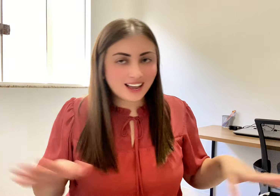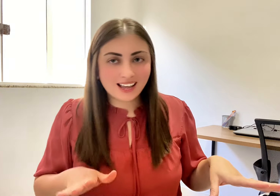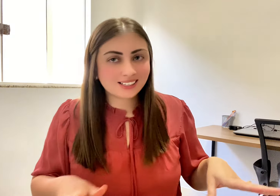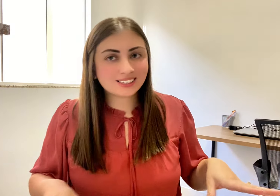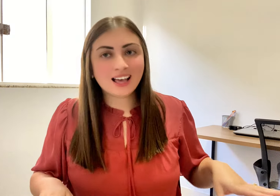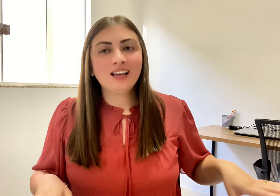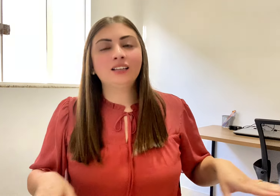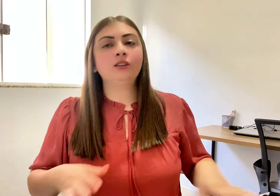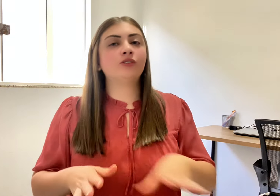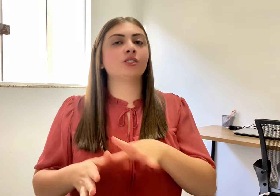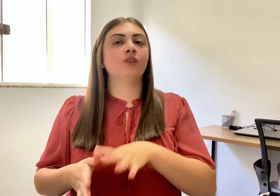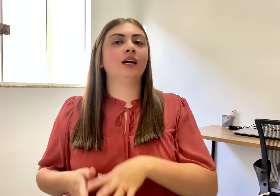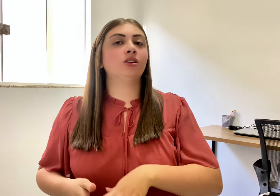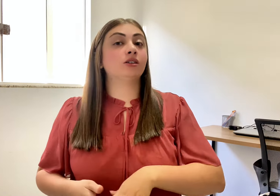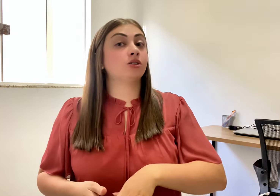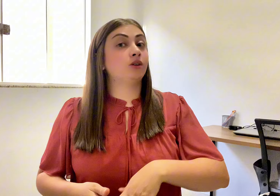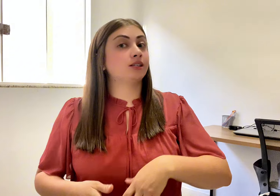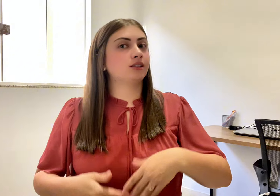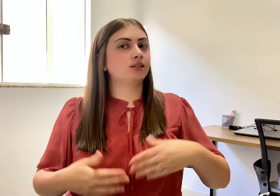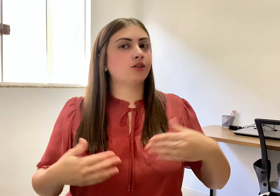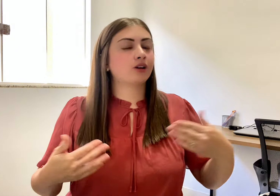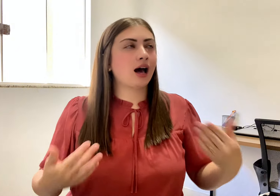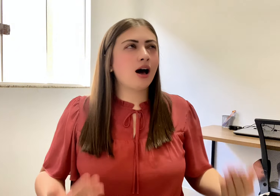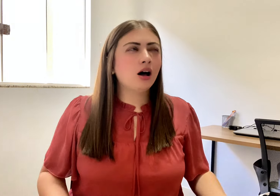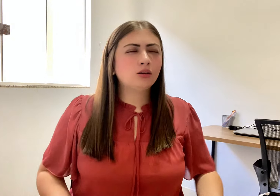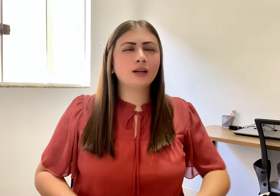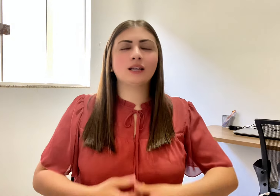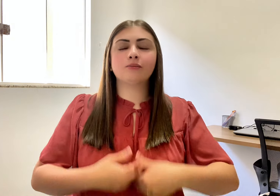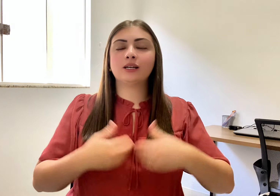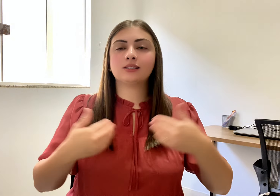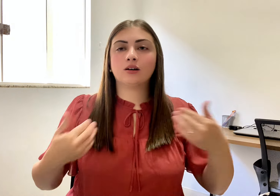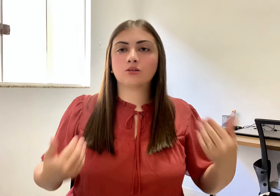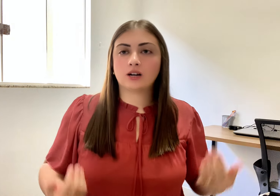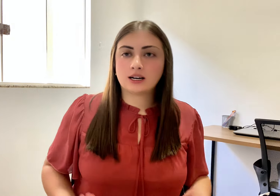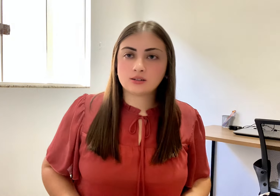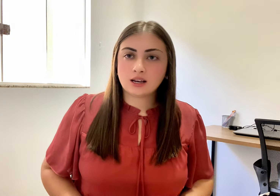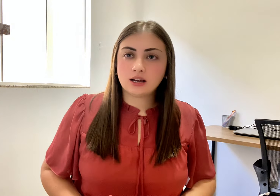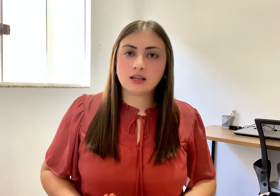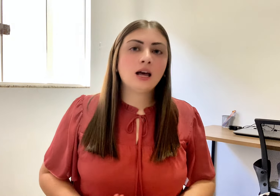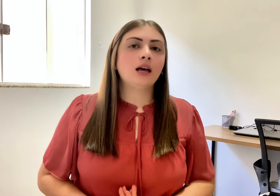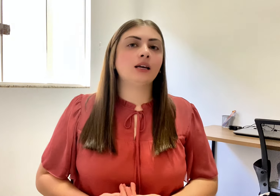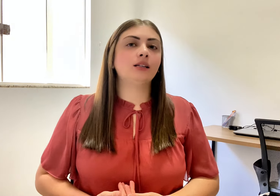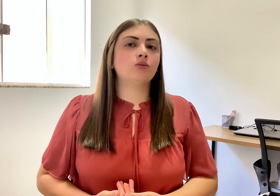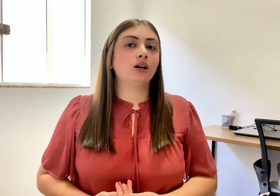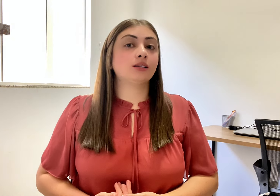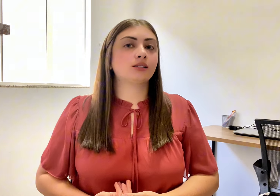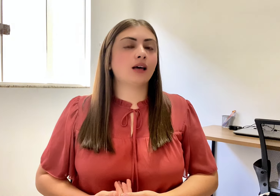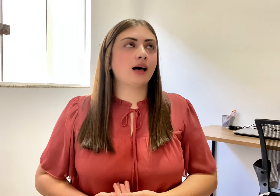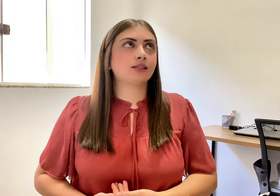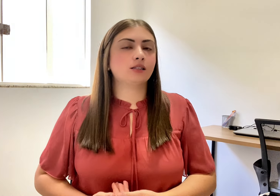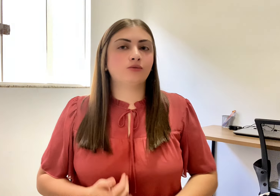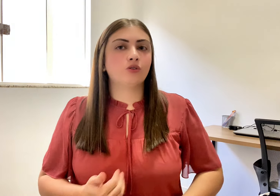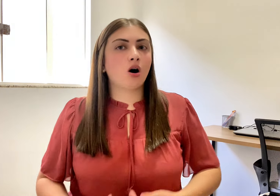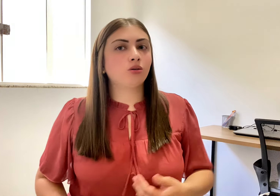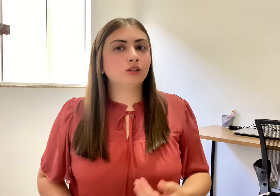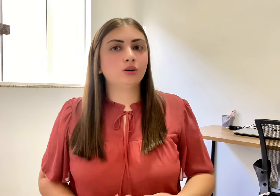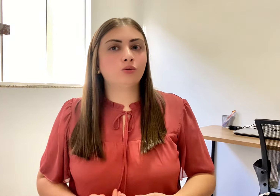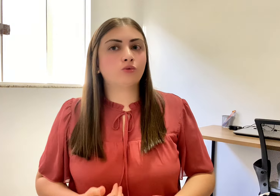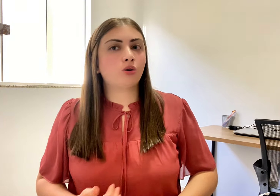relax. The first thing I noticed was a sense of calm and mental clarity. It was as if all the worries